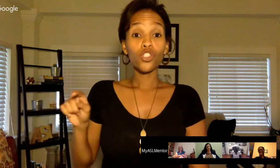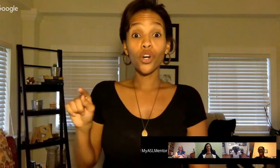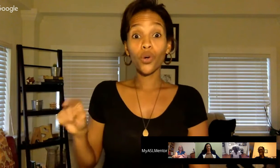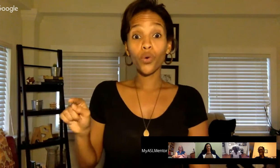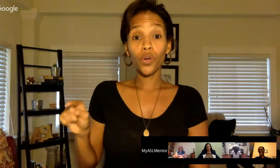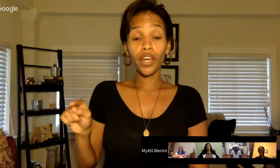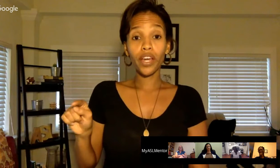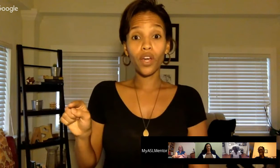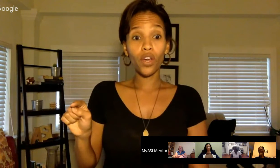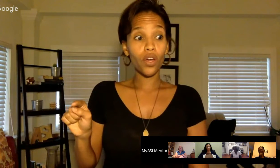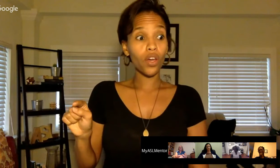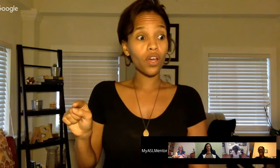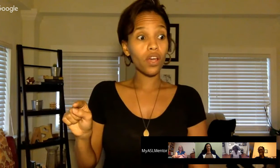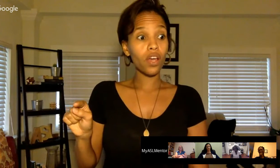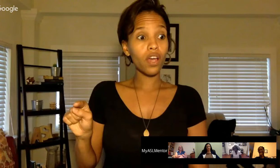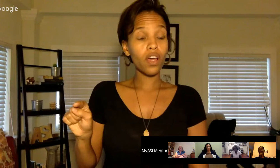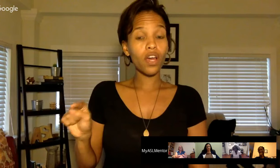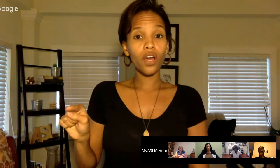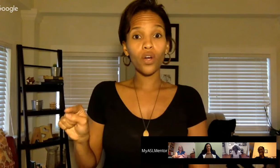So